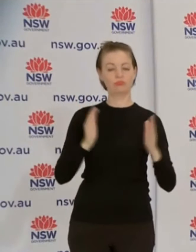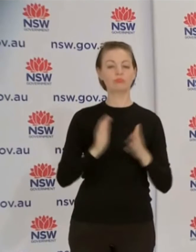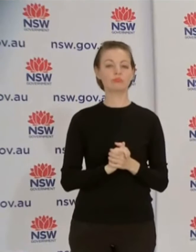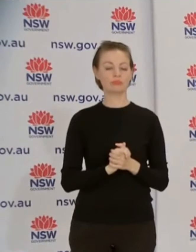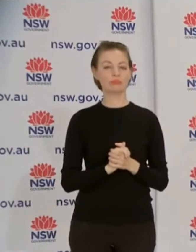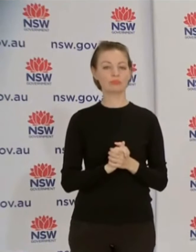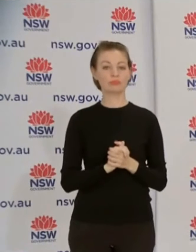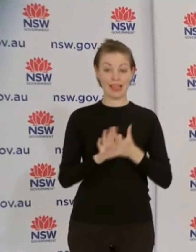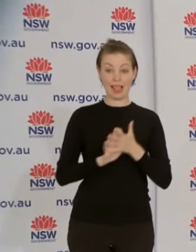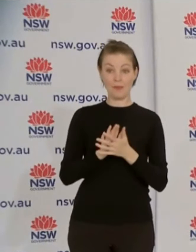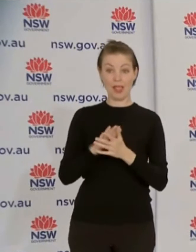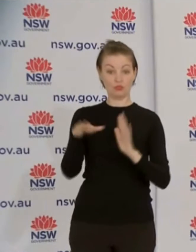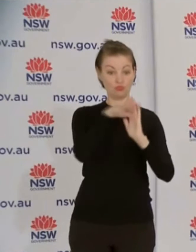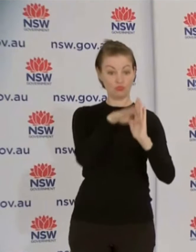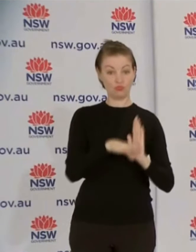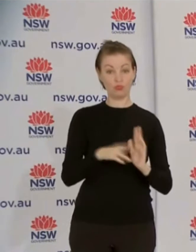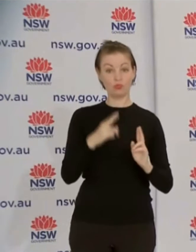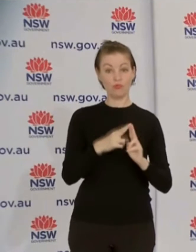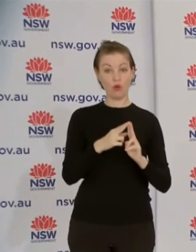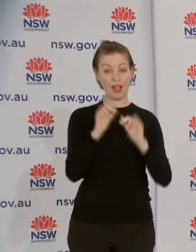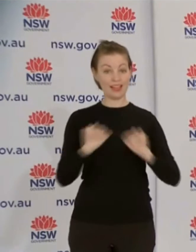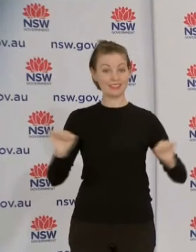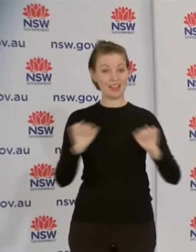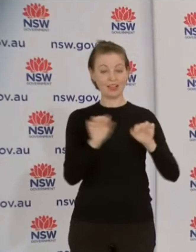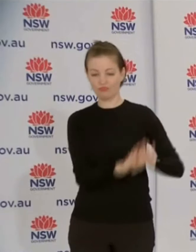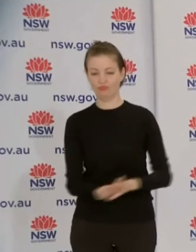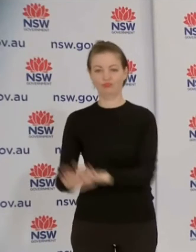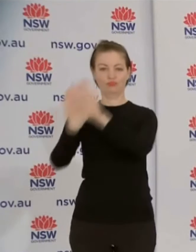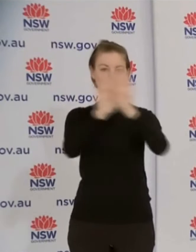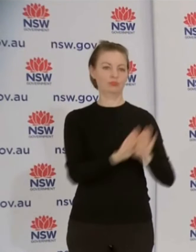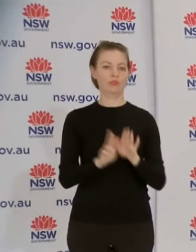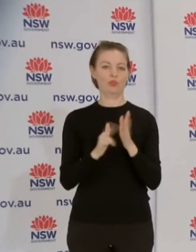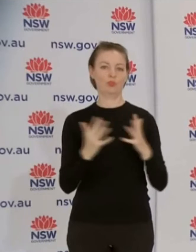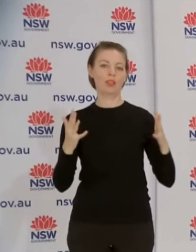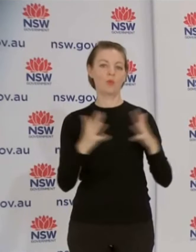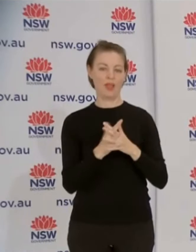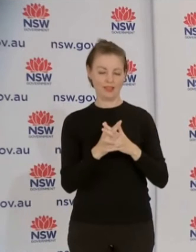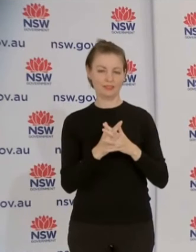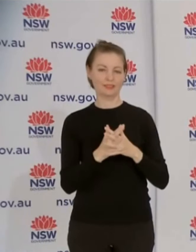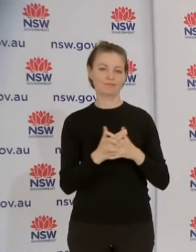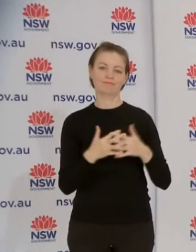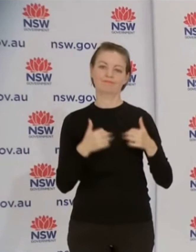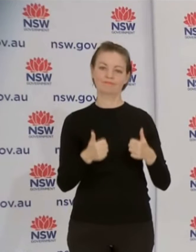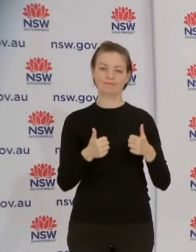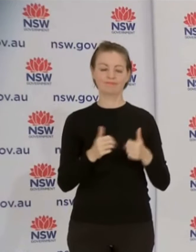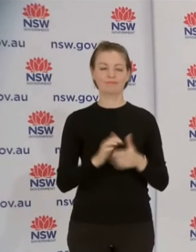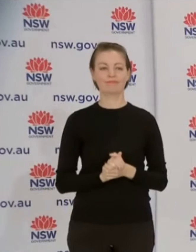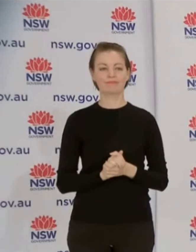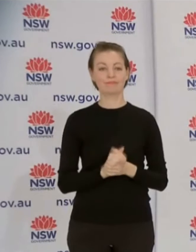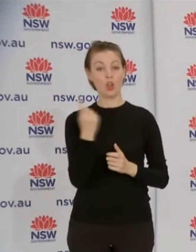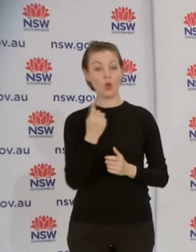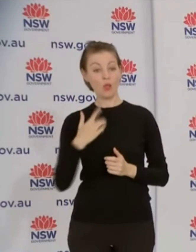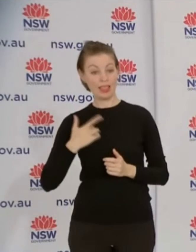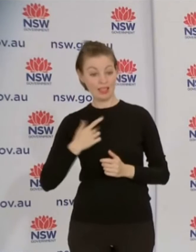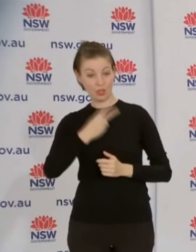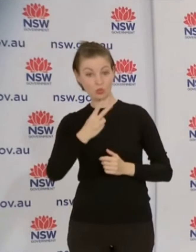exercise rule is the same for every person across New South Wales in terms of that ability. And again, especially to those citizens in our